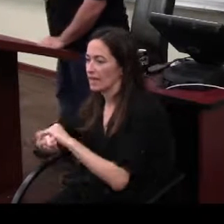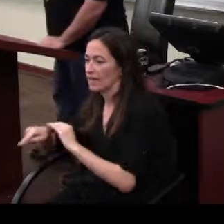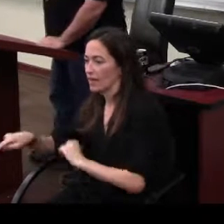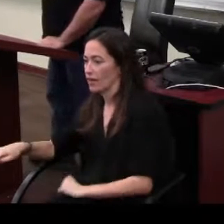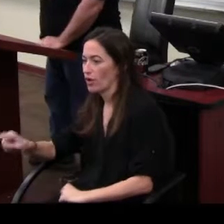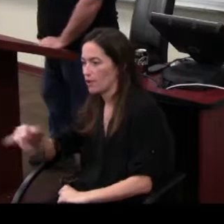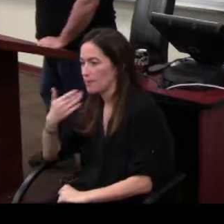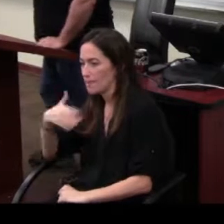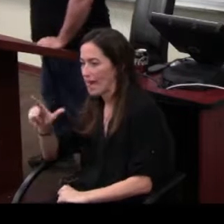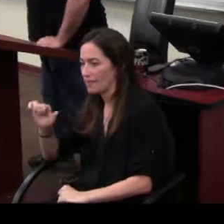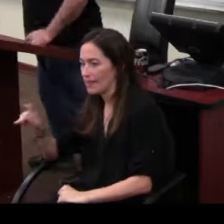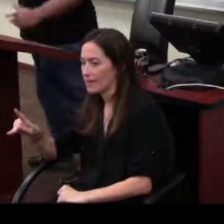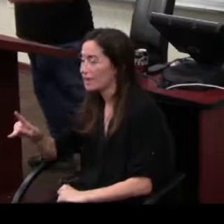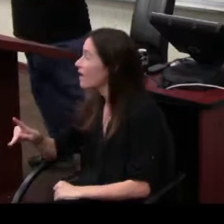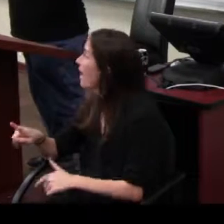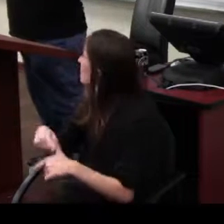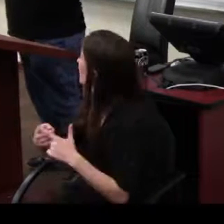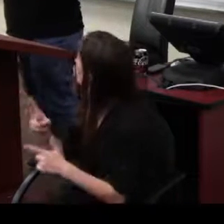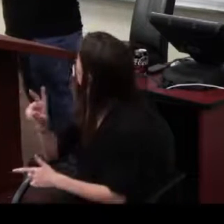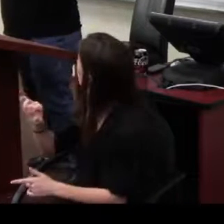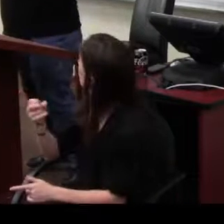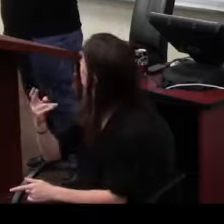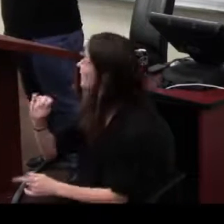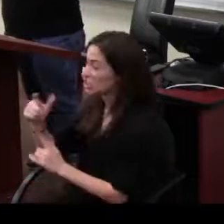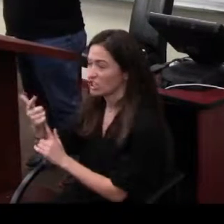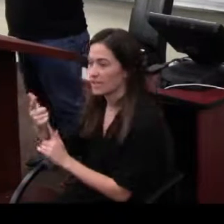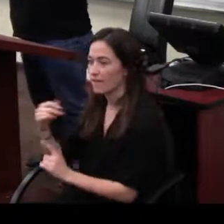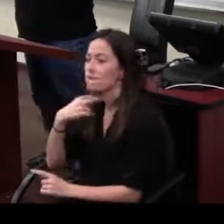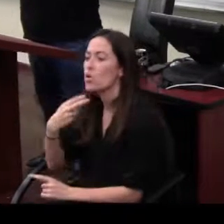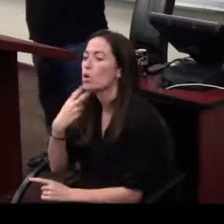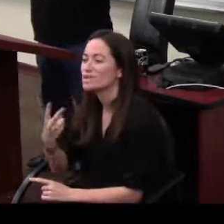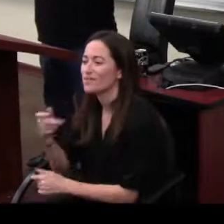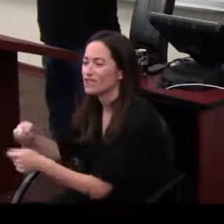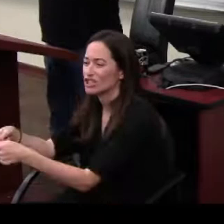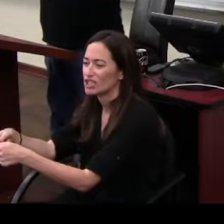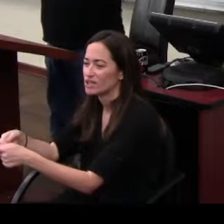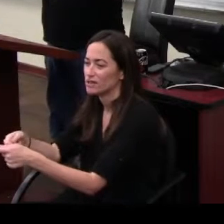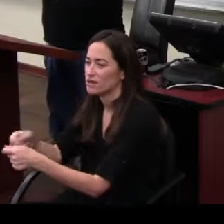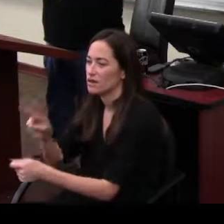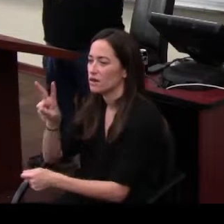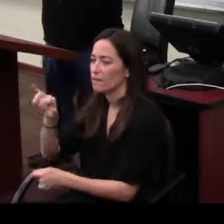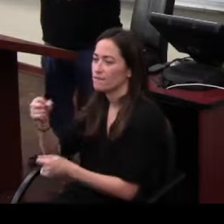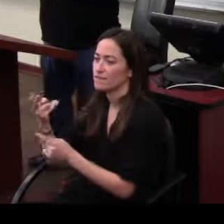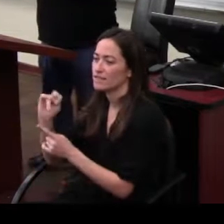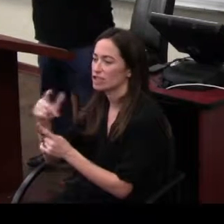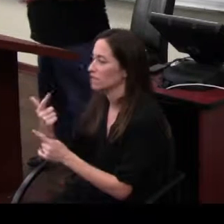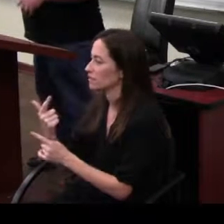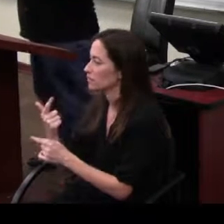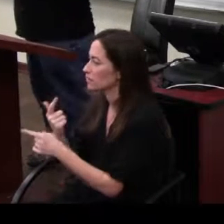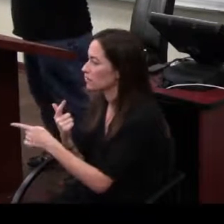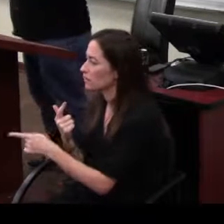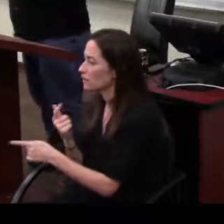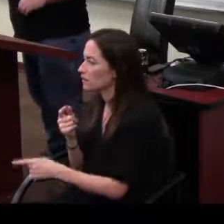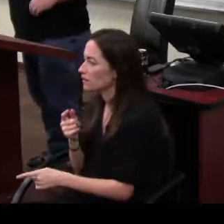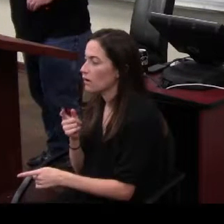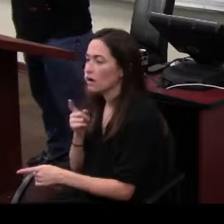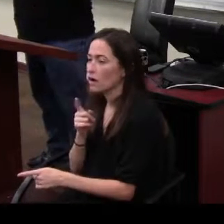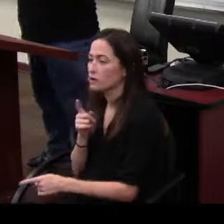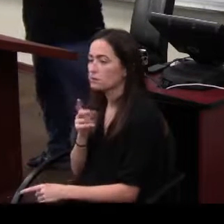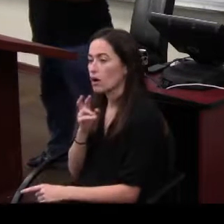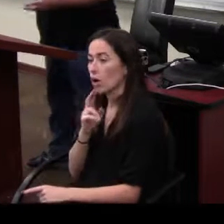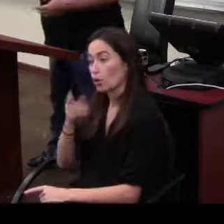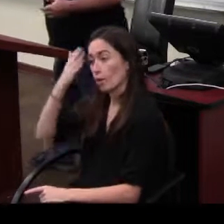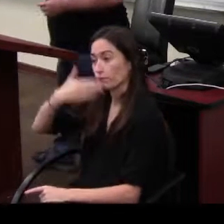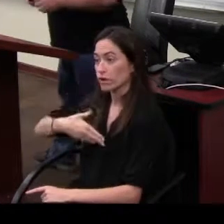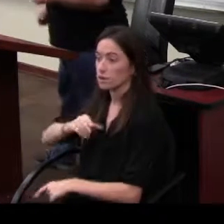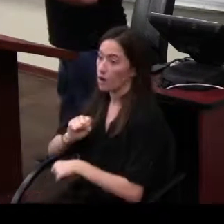vishing. Voice phishing? Has anyone here been hit with a voice phishing thing or heard of it? Right, yeah, you get the